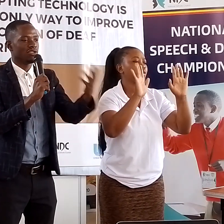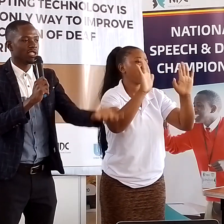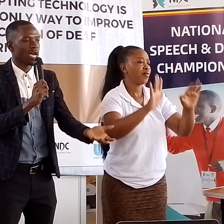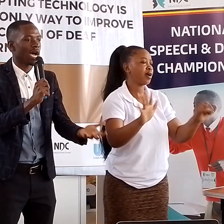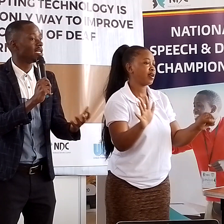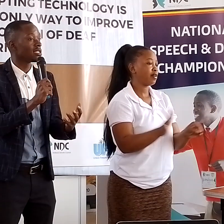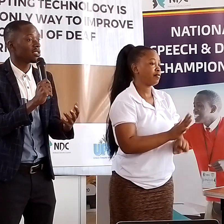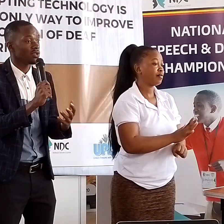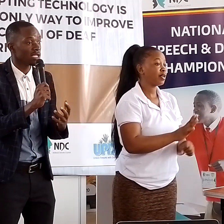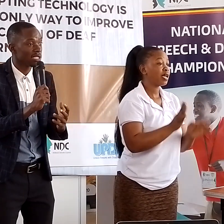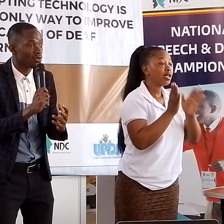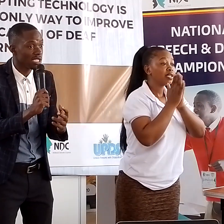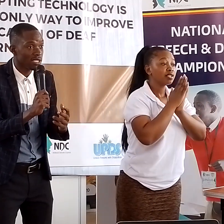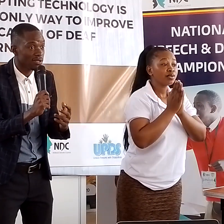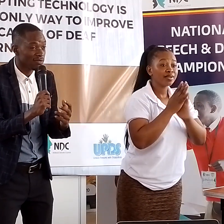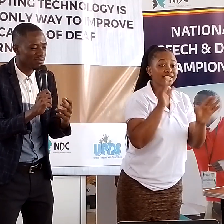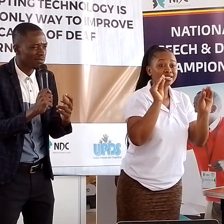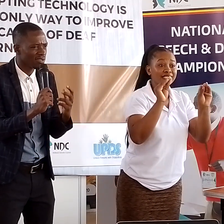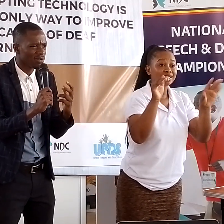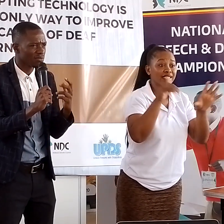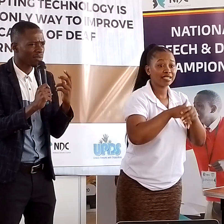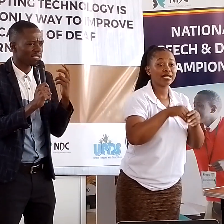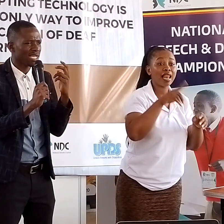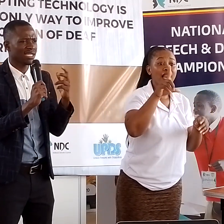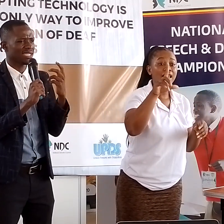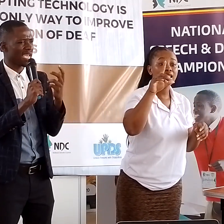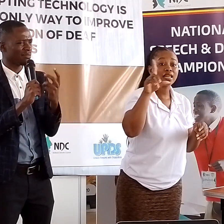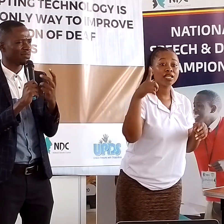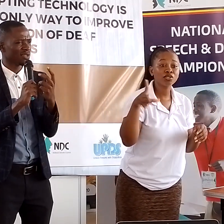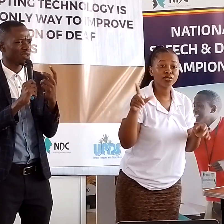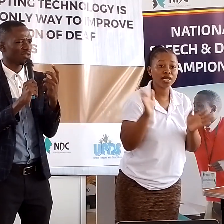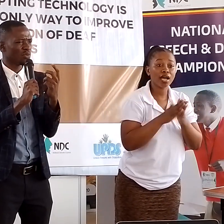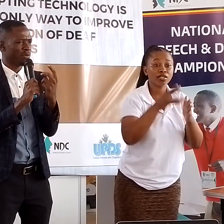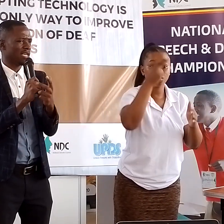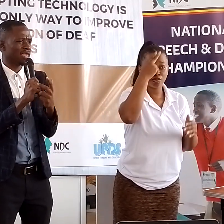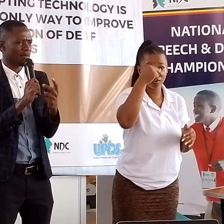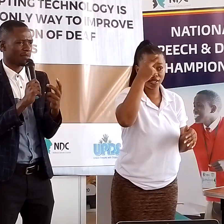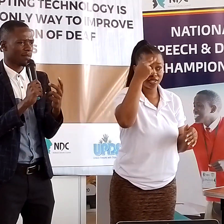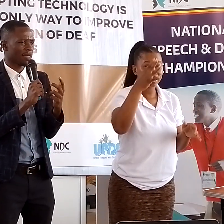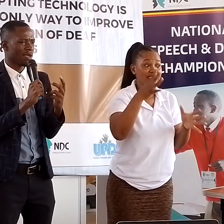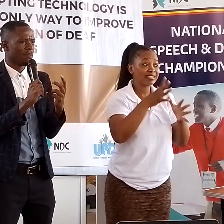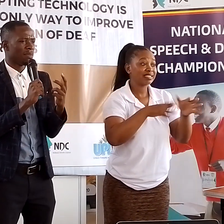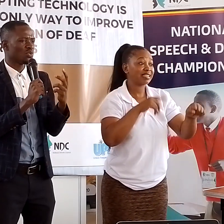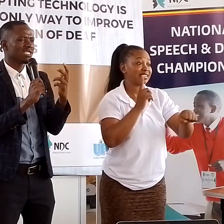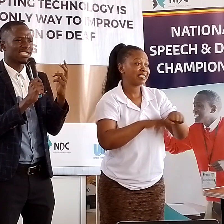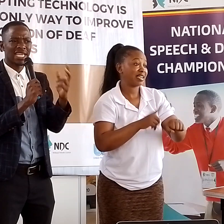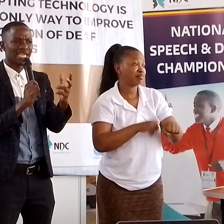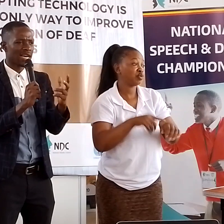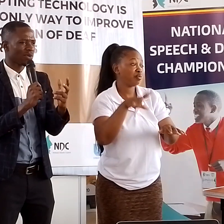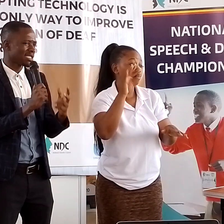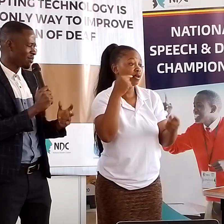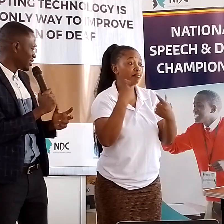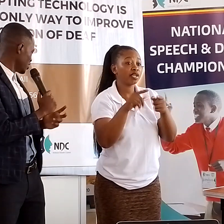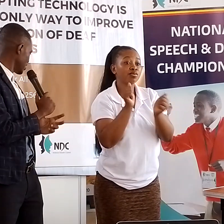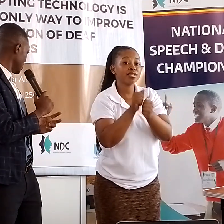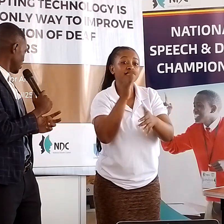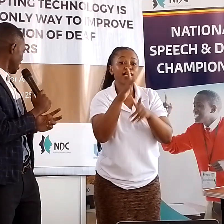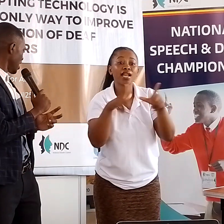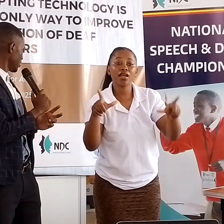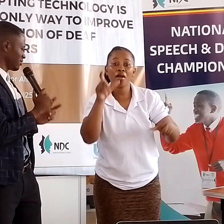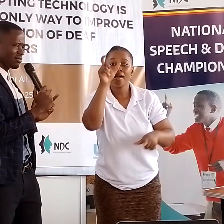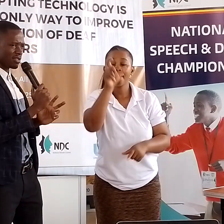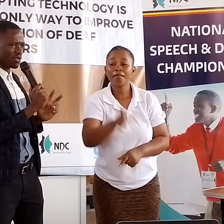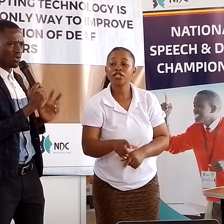in literature, and students really, you know, take time to pick them. But with sign language, someone told